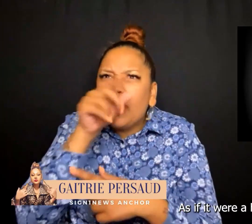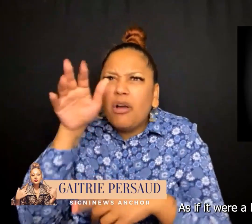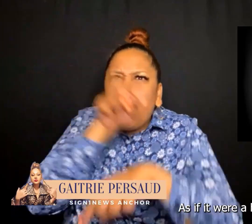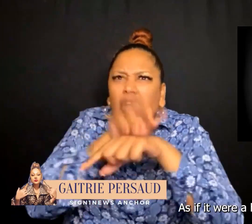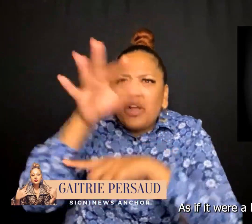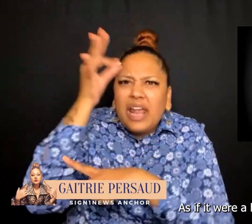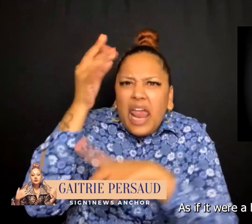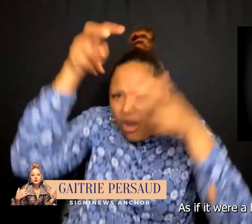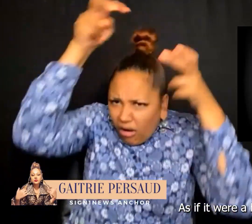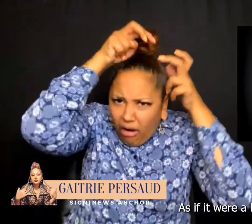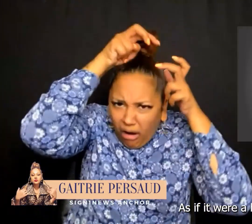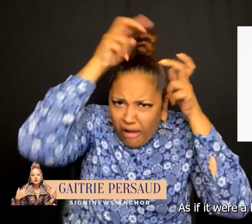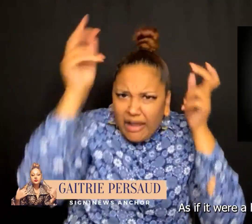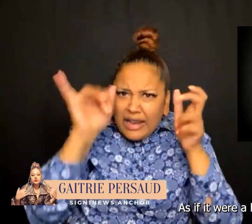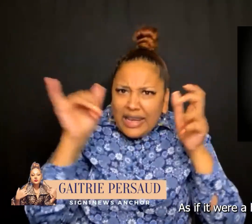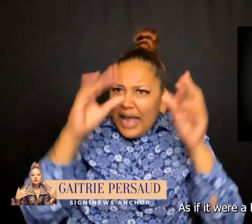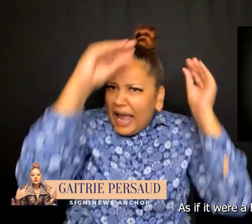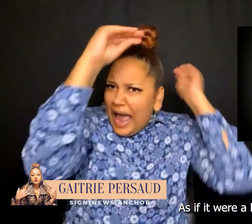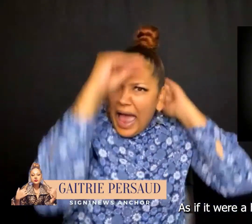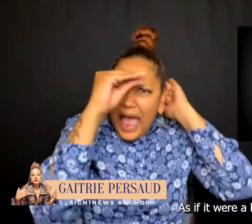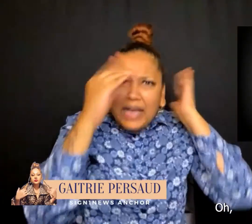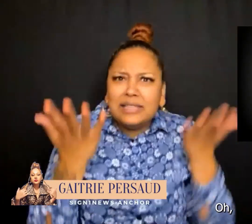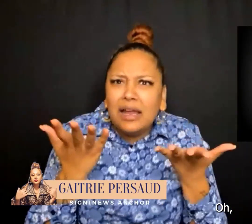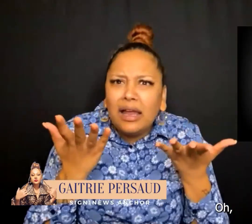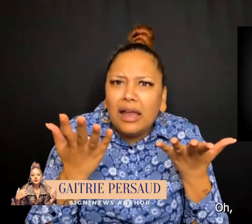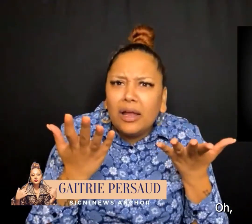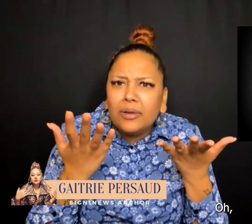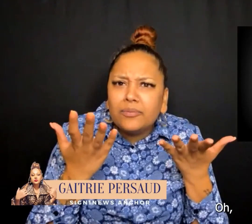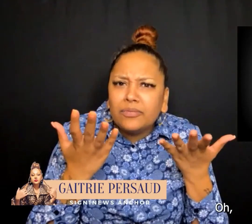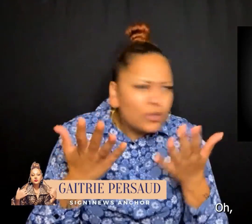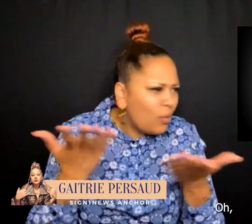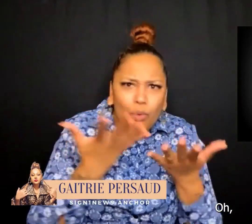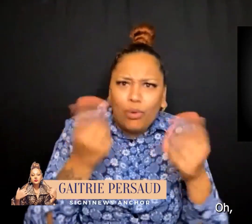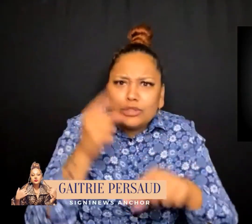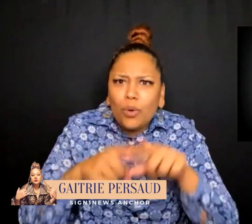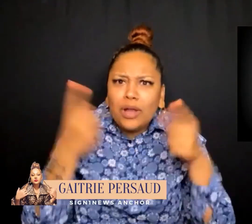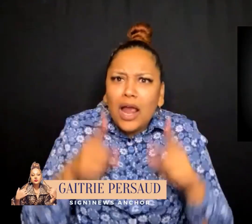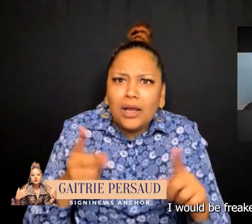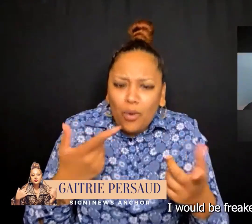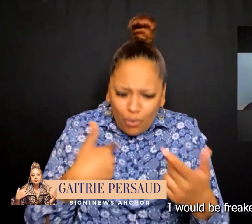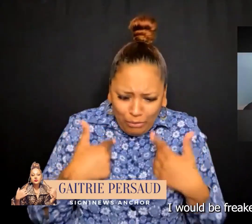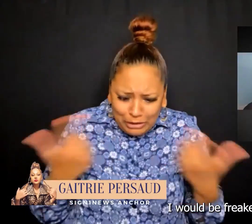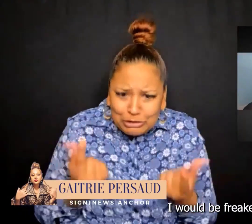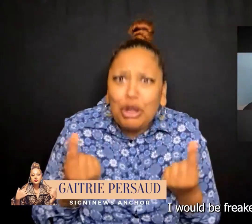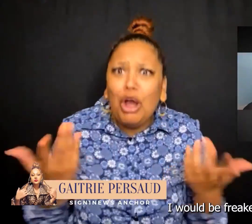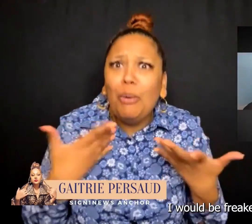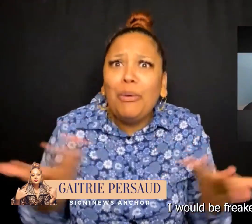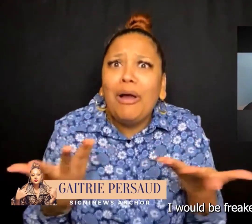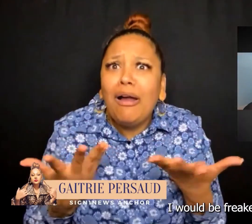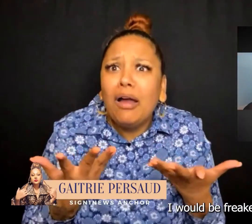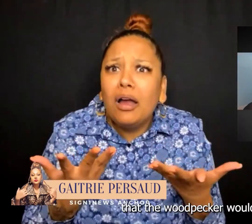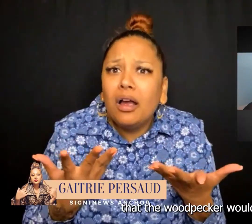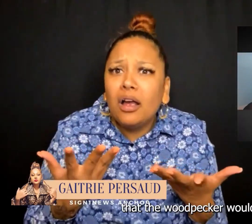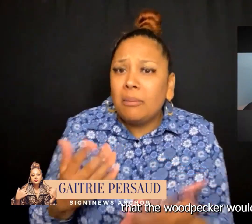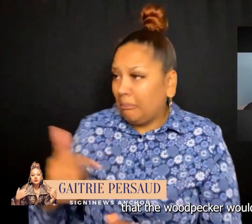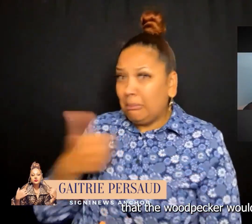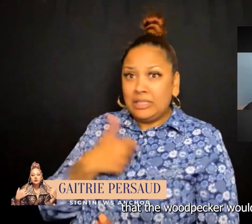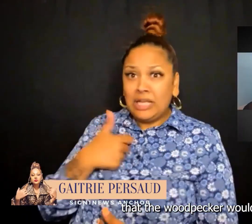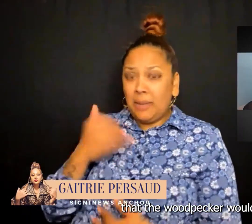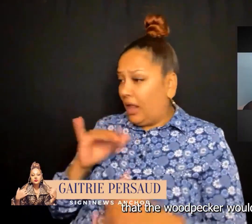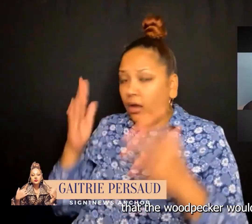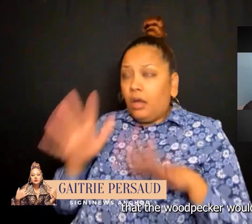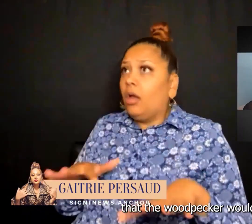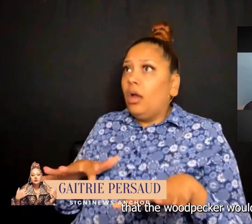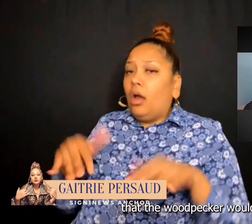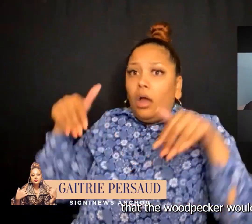if it were a hat. What the hell am I supposed to do? Oh no. I would be freaked out that the